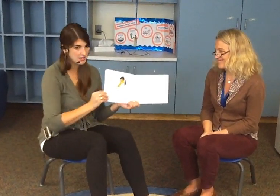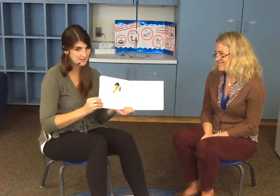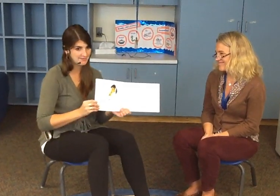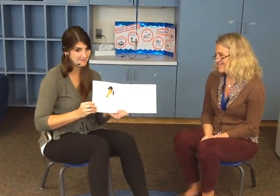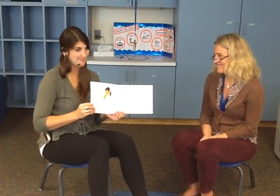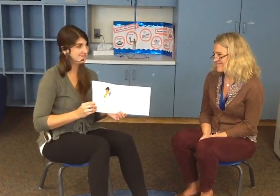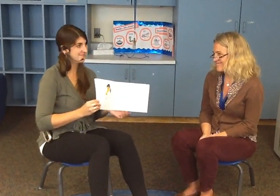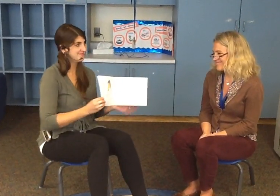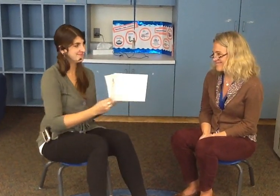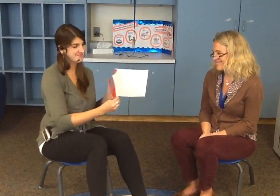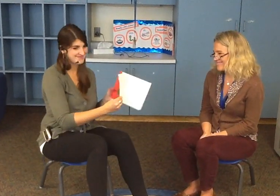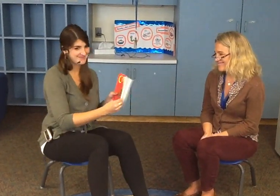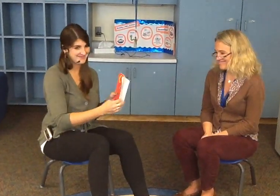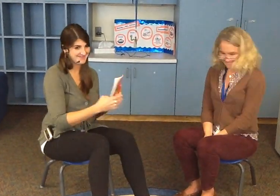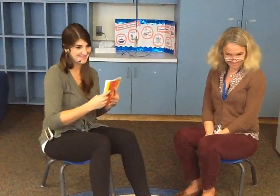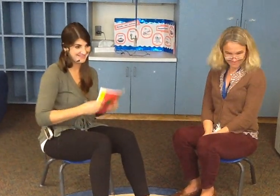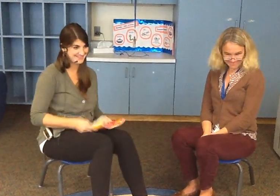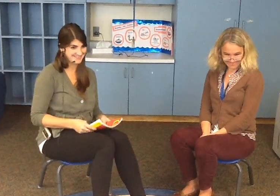hug.